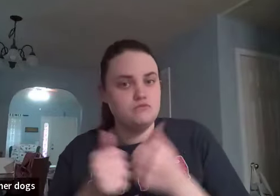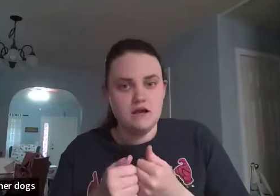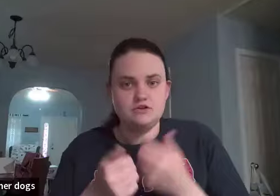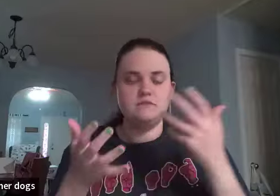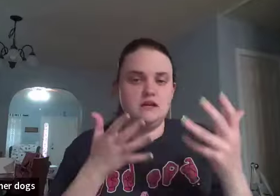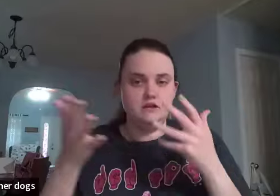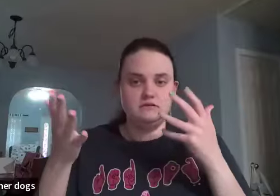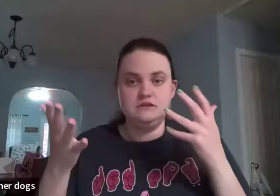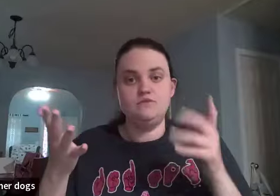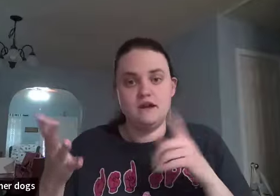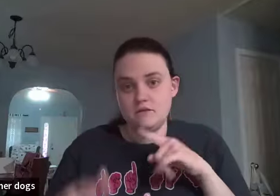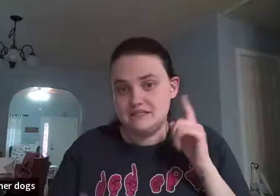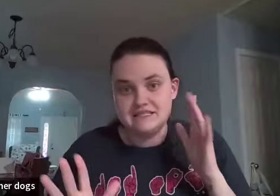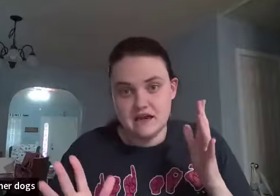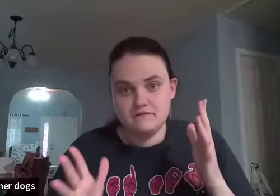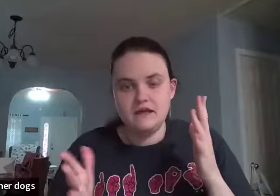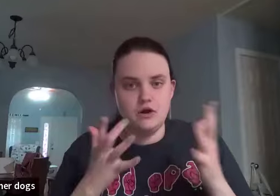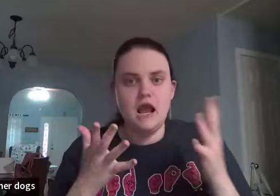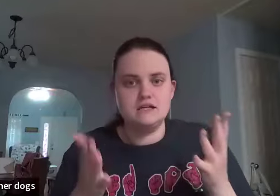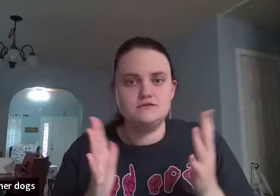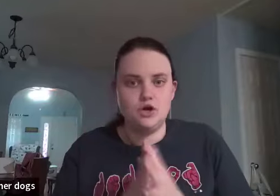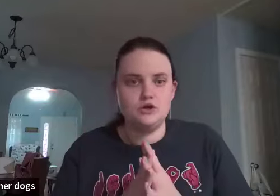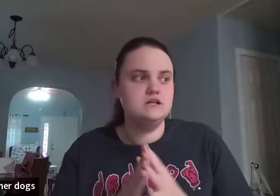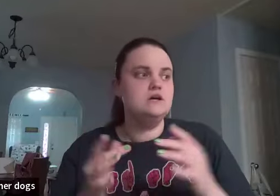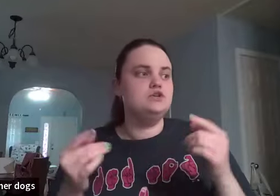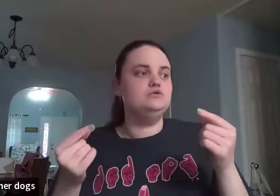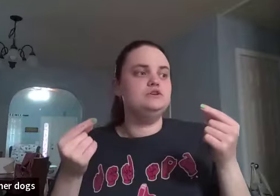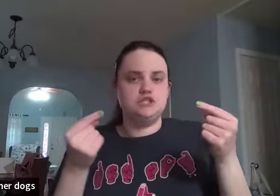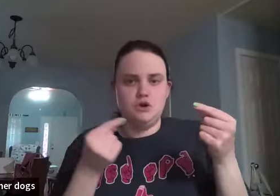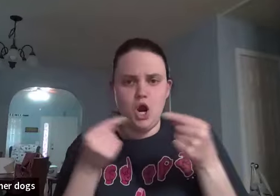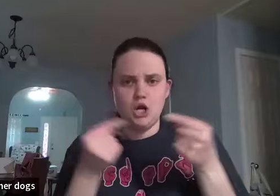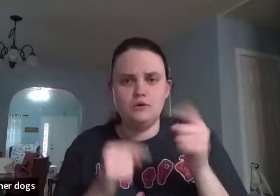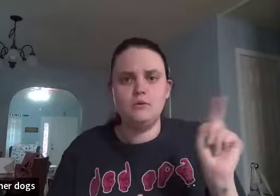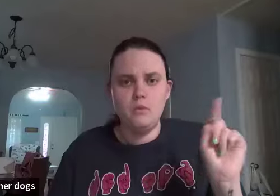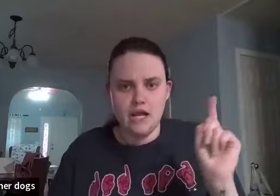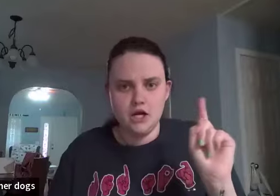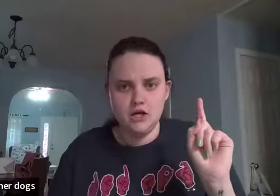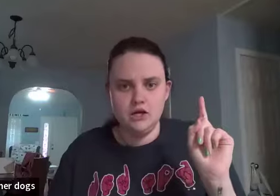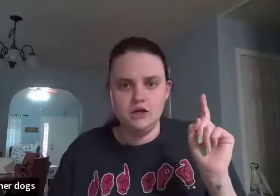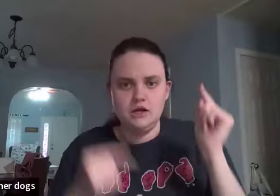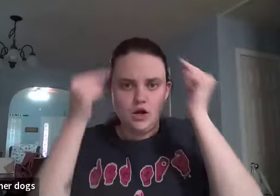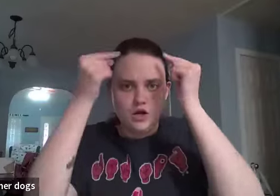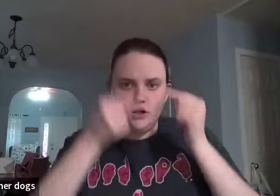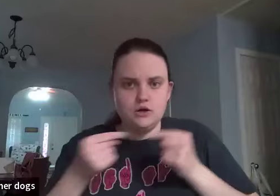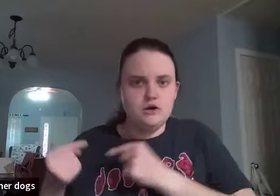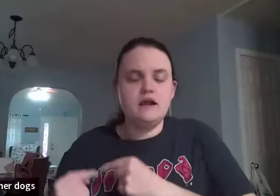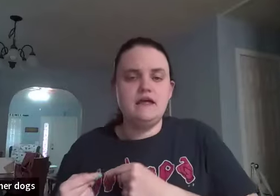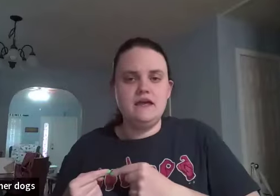bad wreck or something and you find out the person is deaf, like how to ask for hurt. You could just go hurt where? Hurt, hurt, hurt. And they